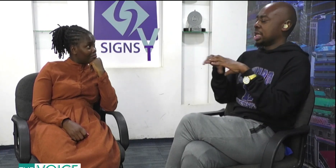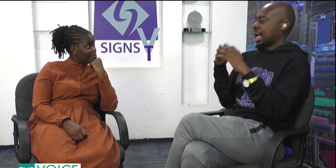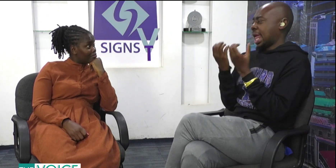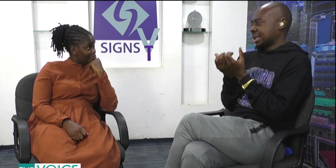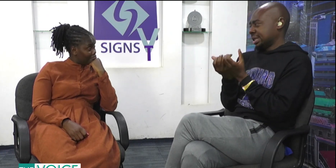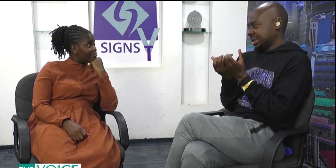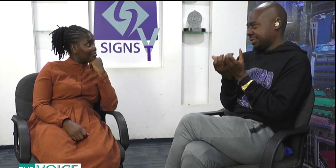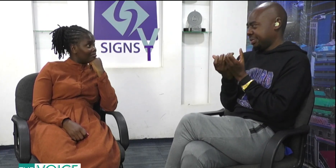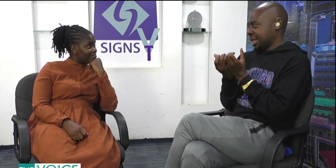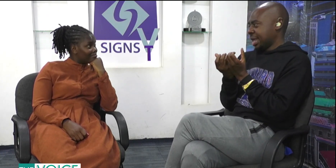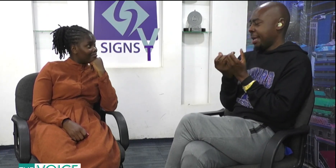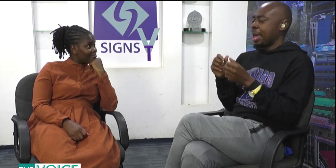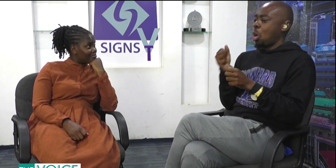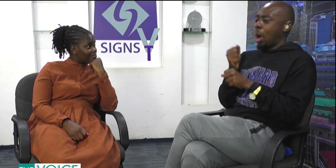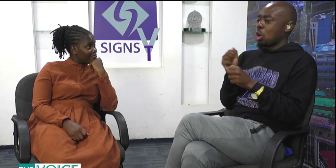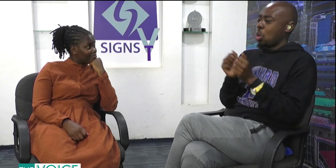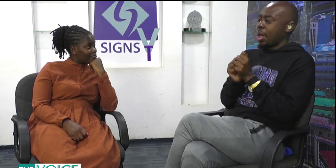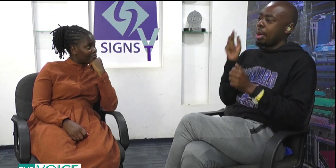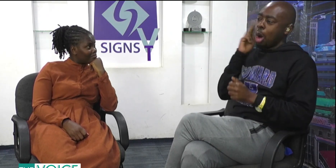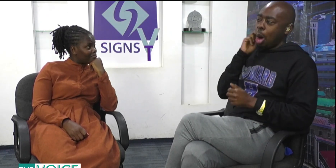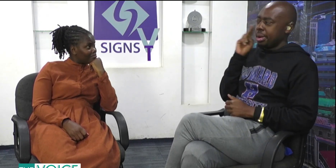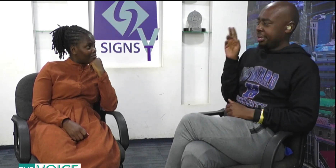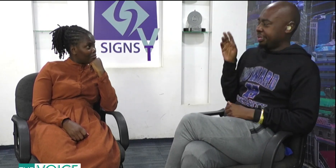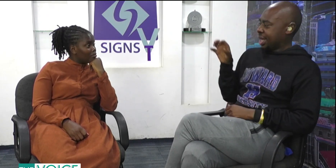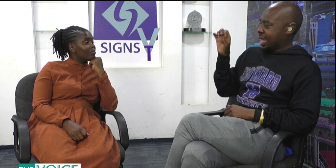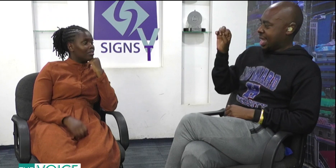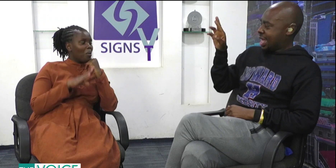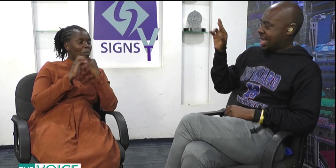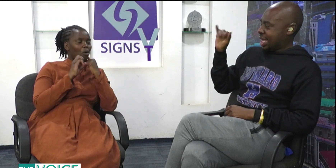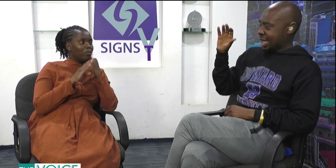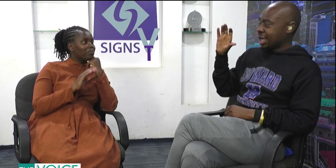I went back to Kisumu to teach sign language.